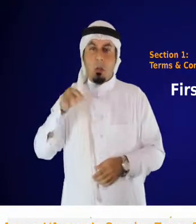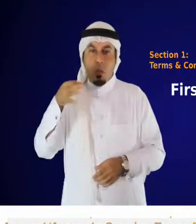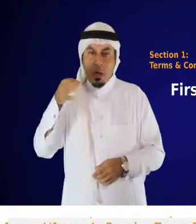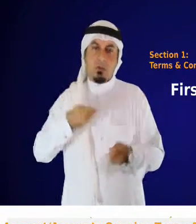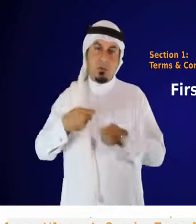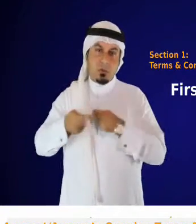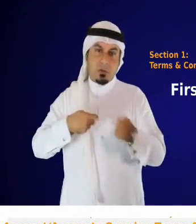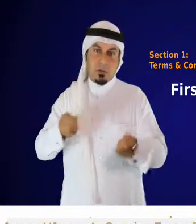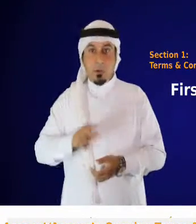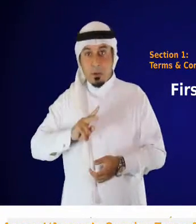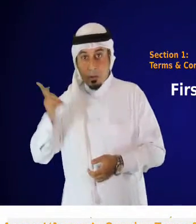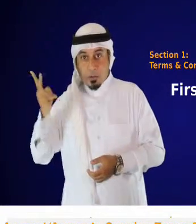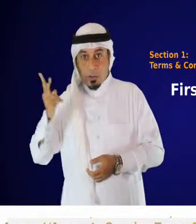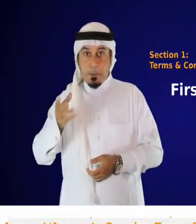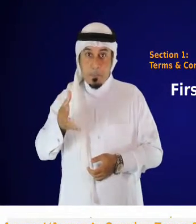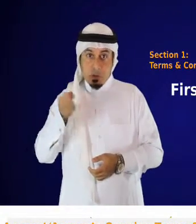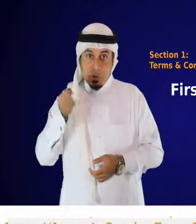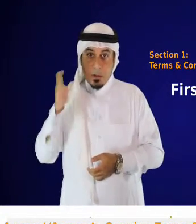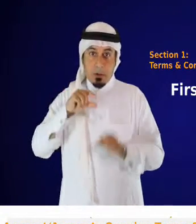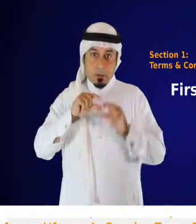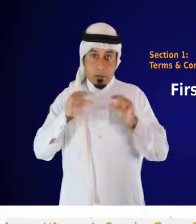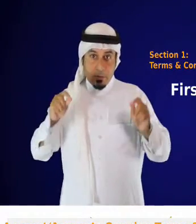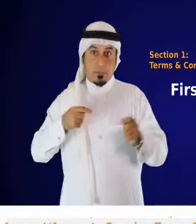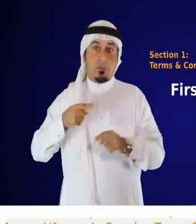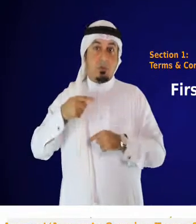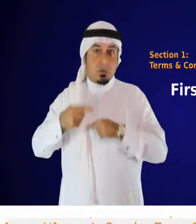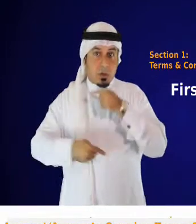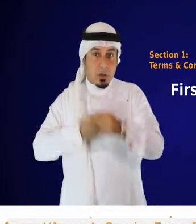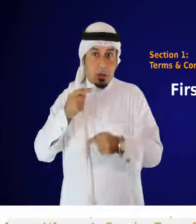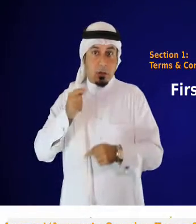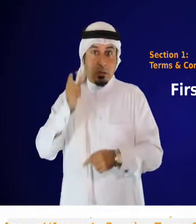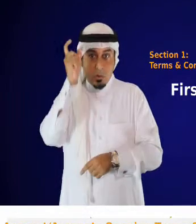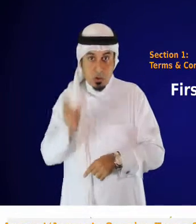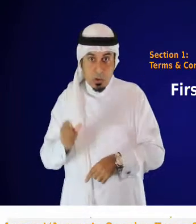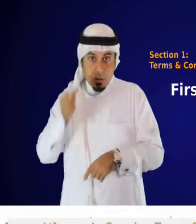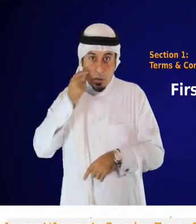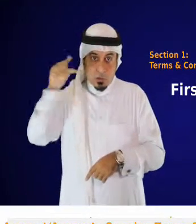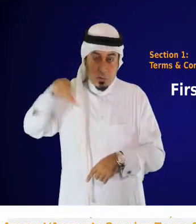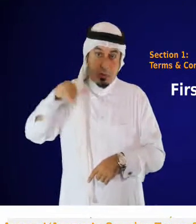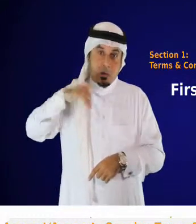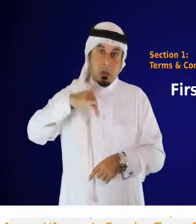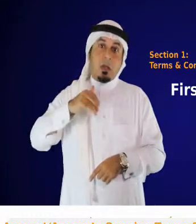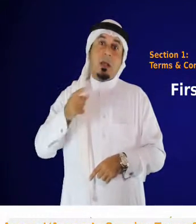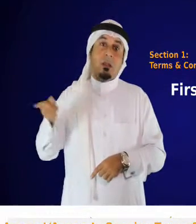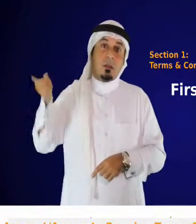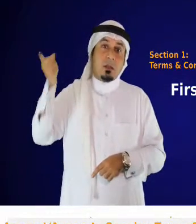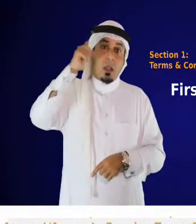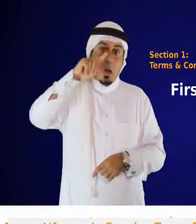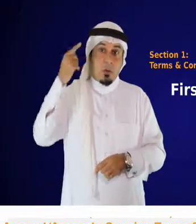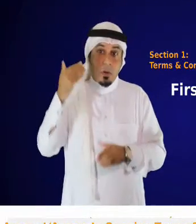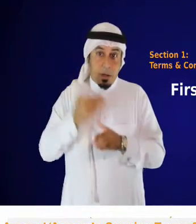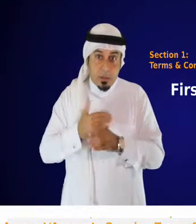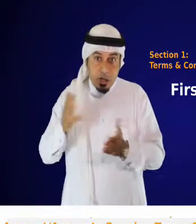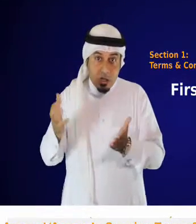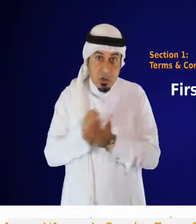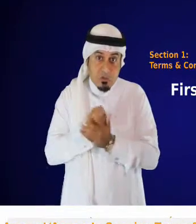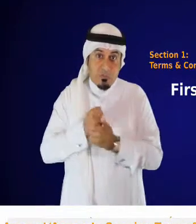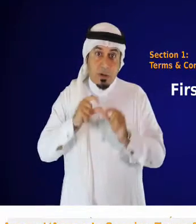current account, though it could lead to the accounts overdrawing. The customer shall be obliged to repay all the amounts due in his